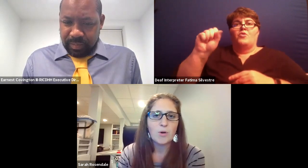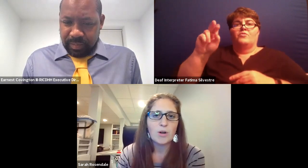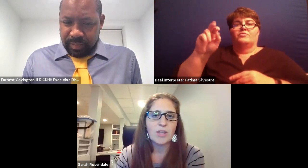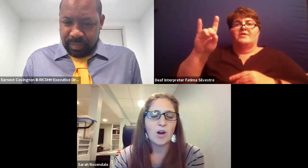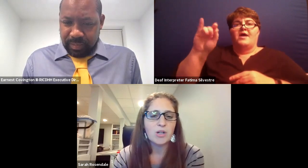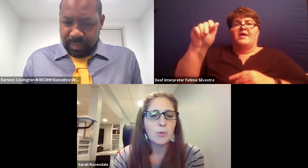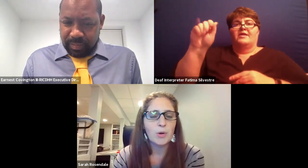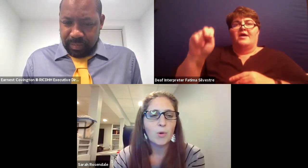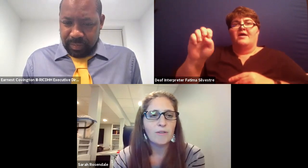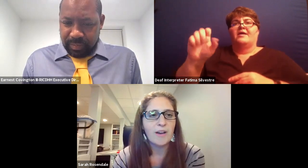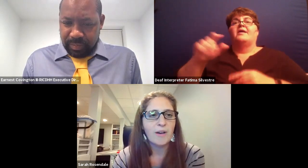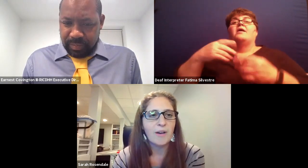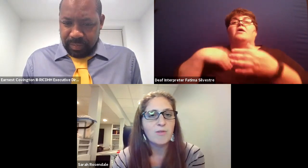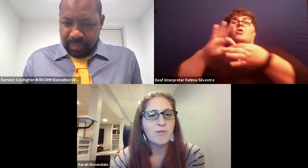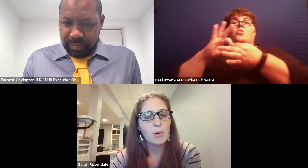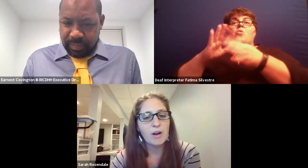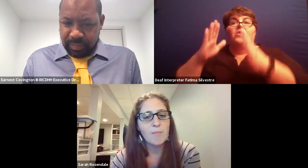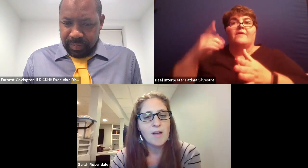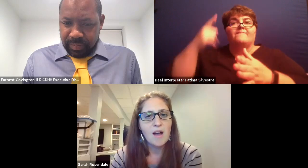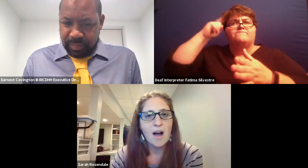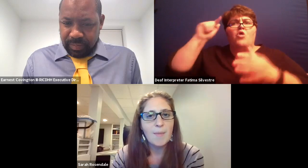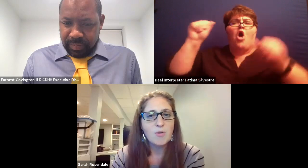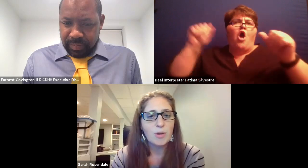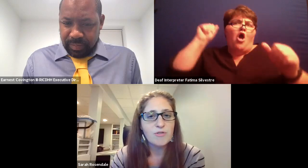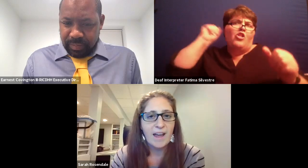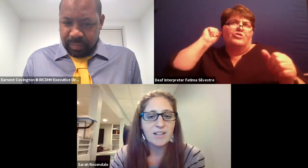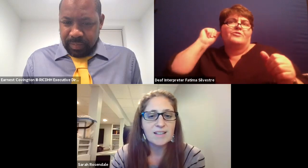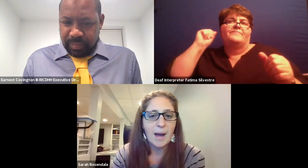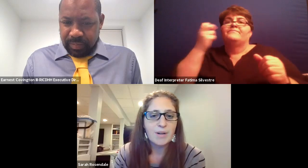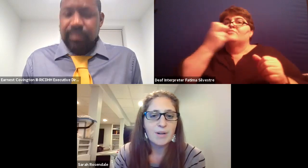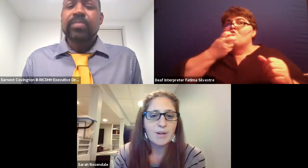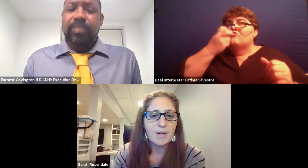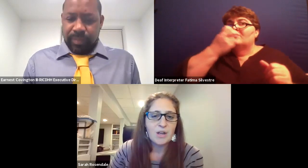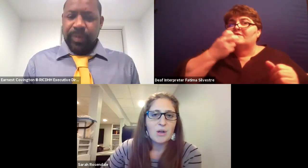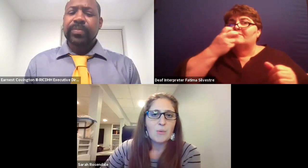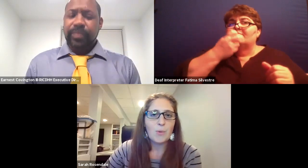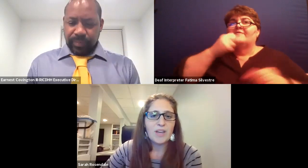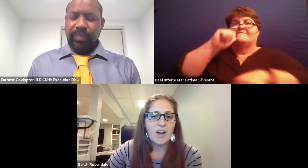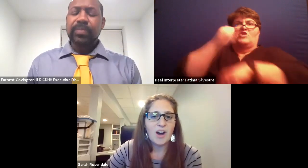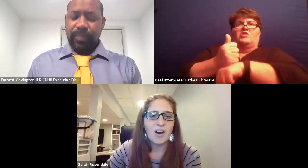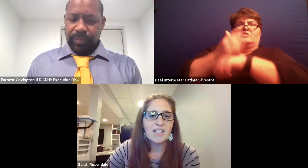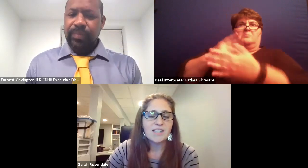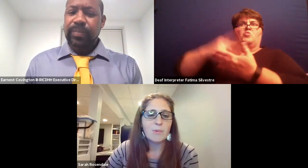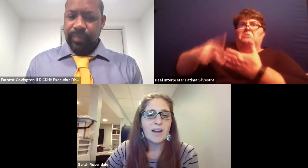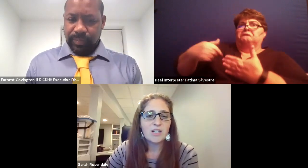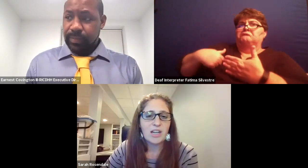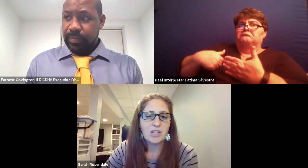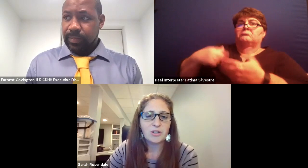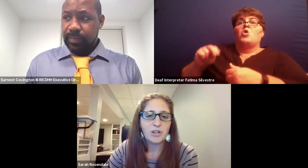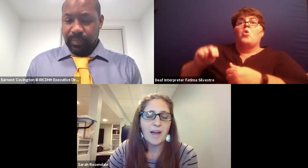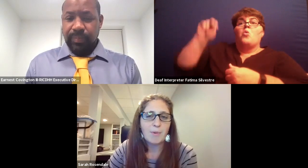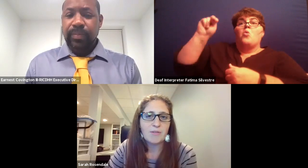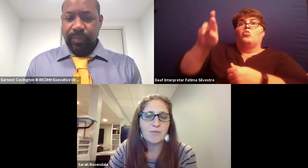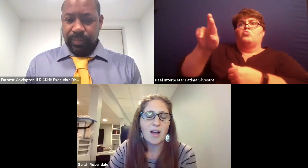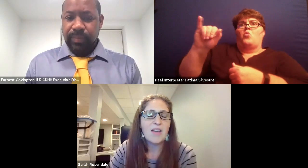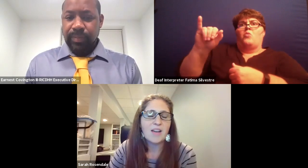coordinator for the Auditory Oral Foundations program at Northern Rhode Island Collaborative. We are a statewide